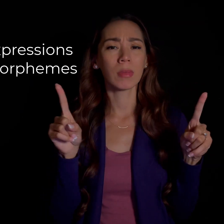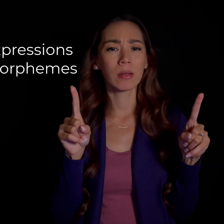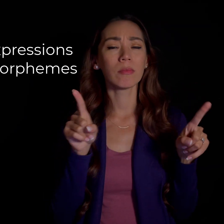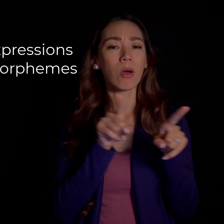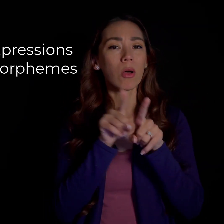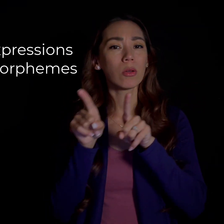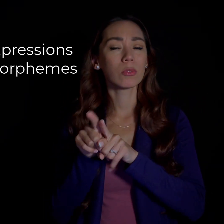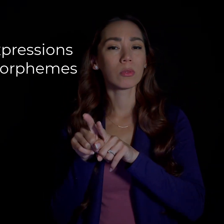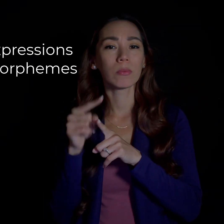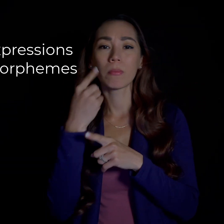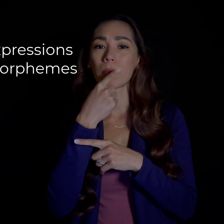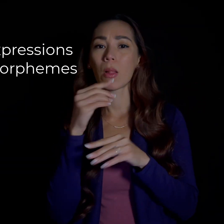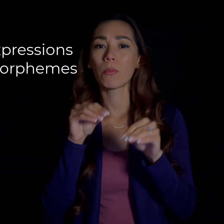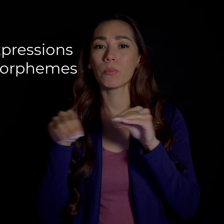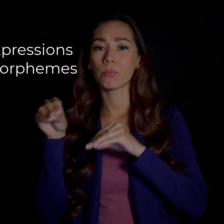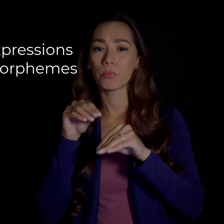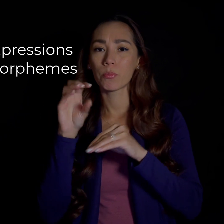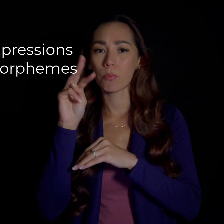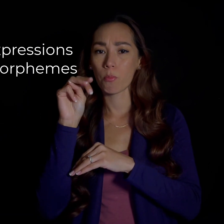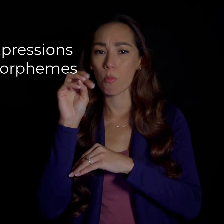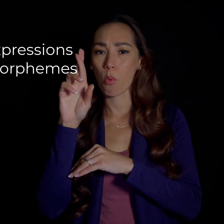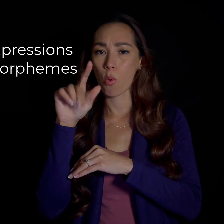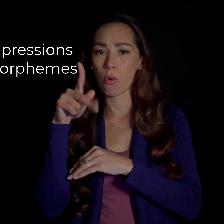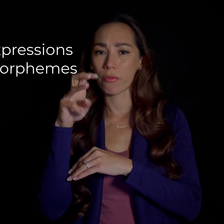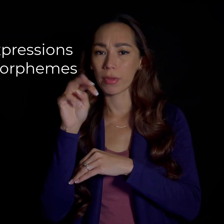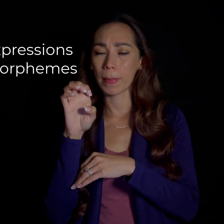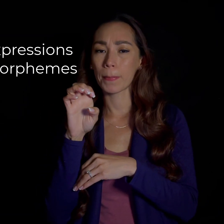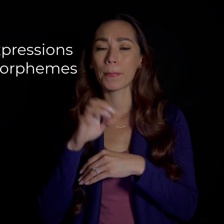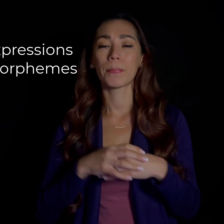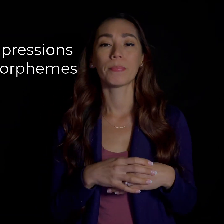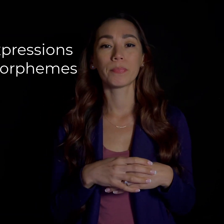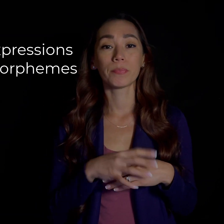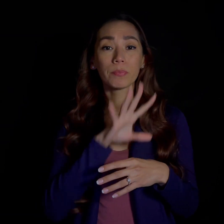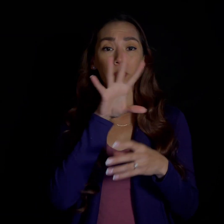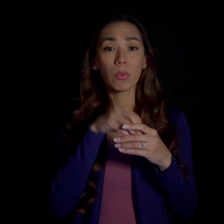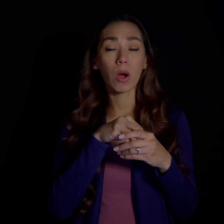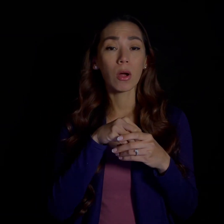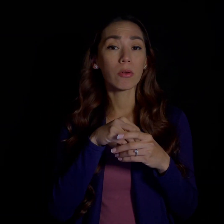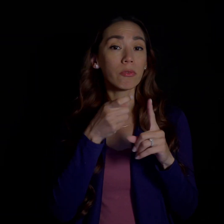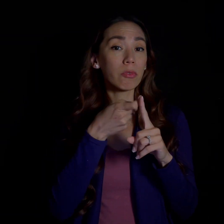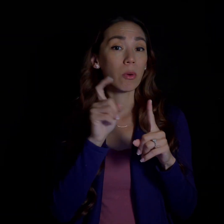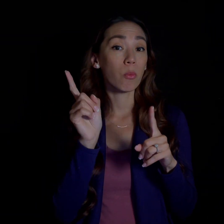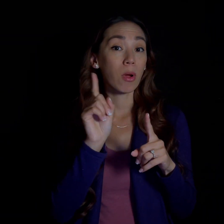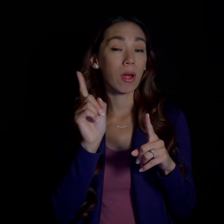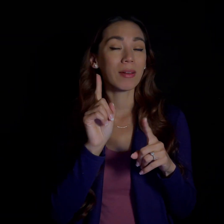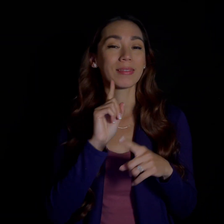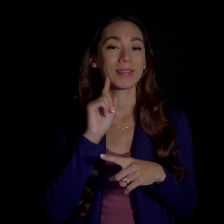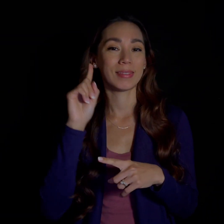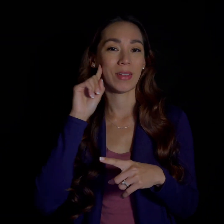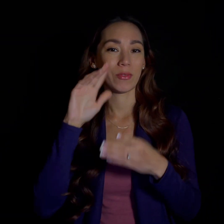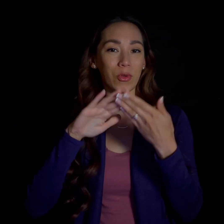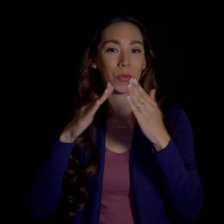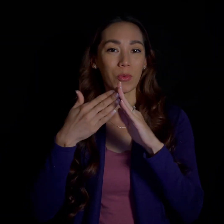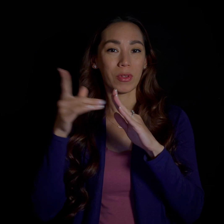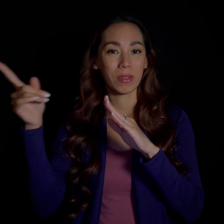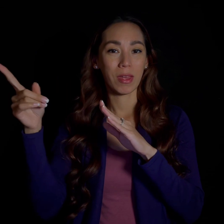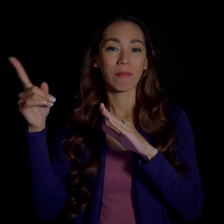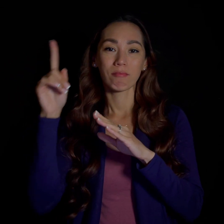expressions, but something known as mouth morphemes, a part of the language created by the deaf community.